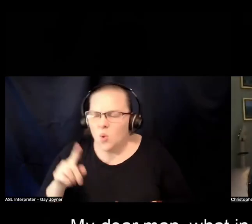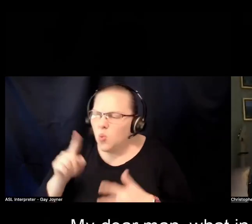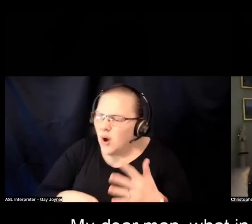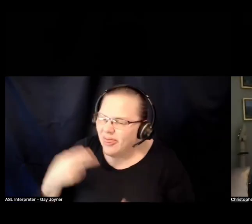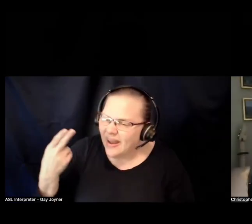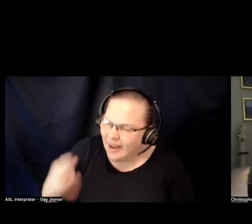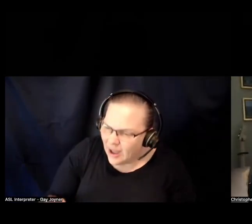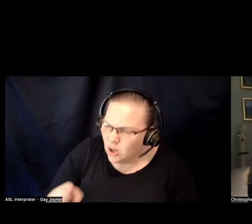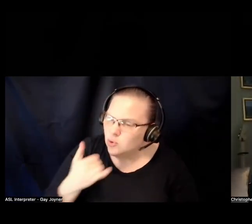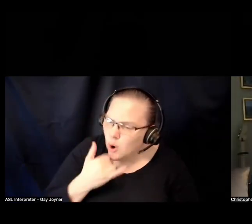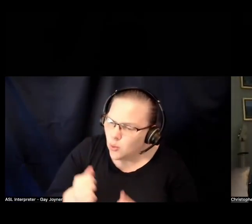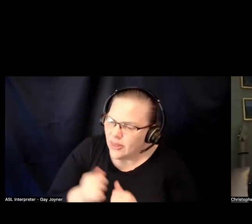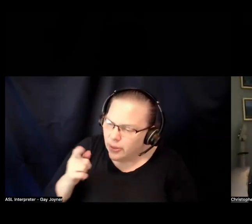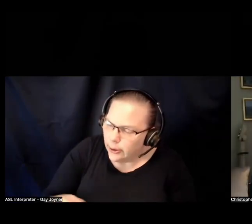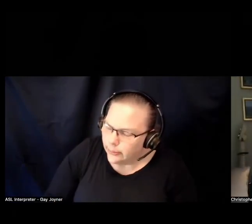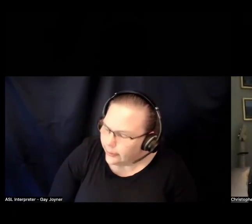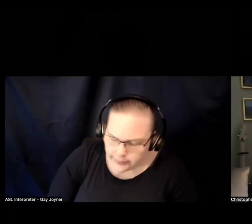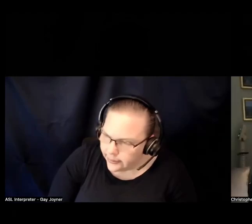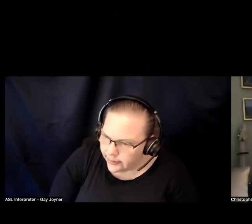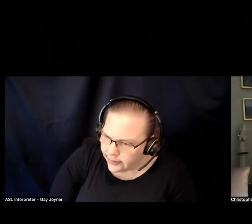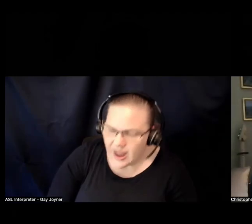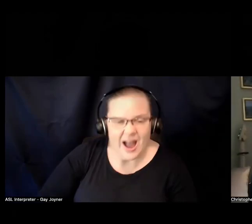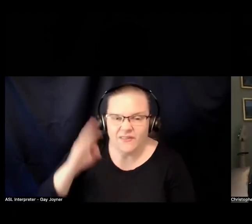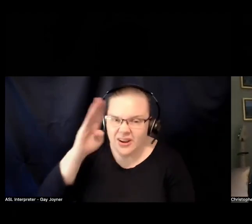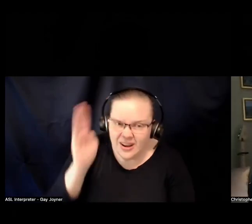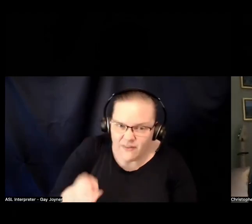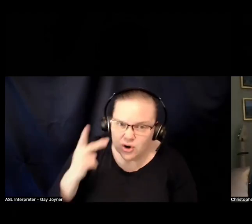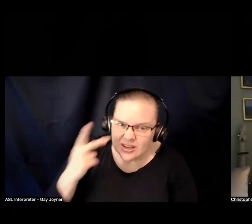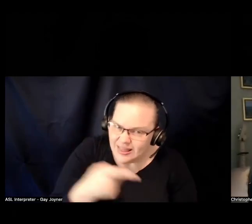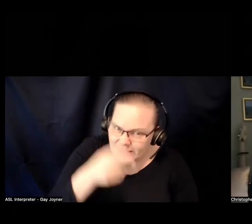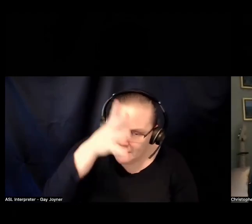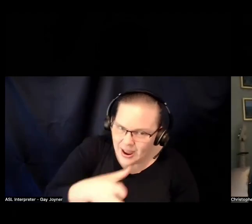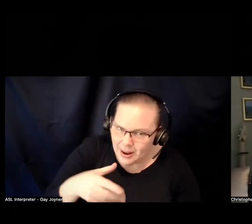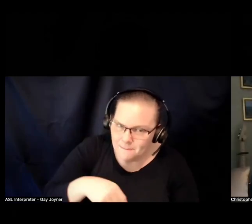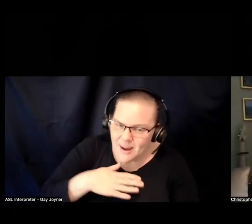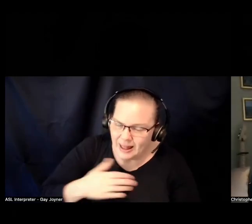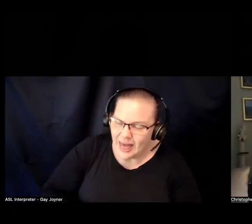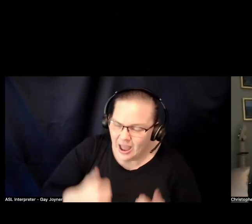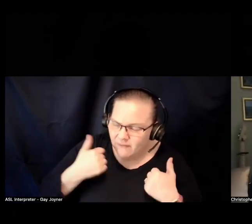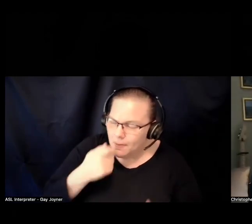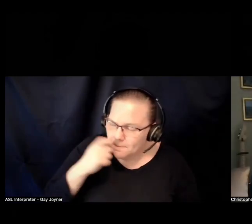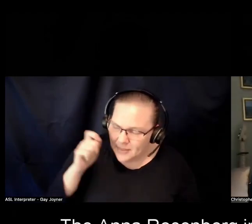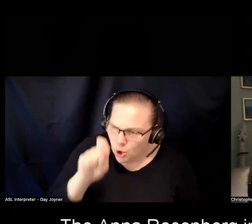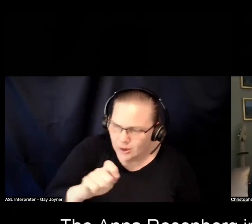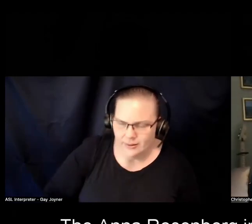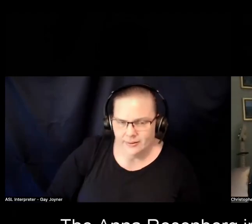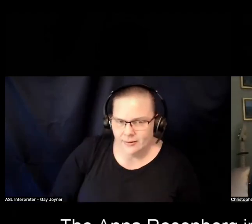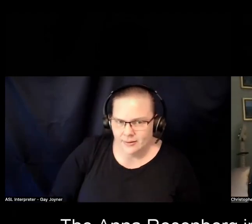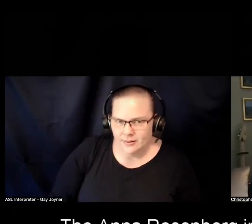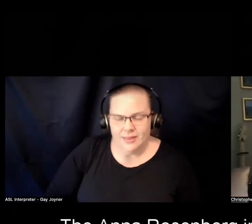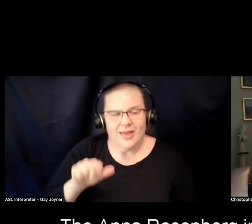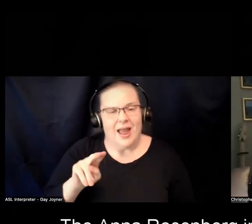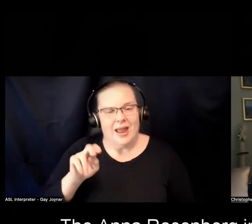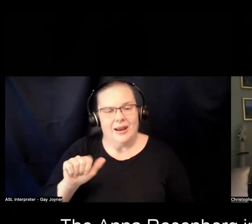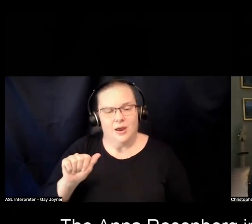Ralph De Sola when they came face to face. "I have never seen this man in my life," she said to the senators. The Anna Rosenberg